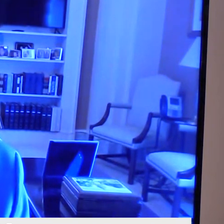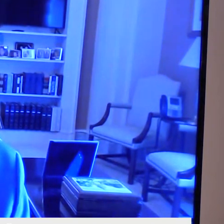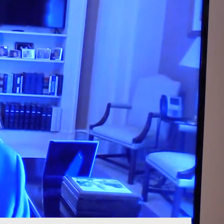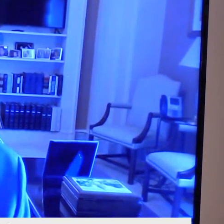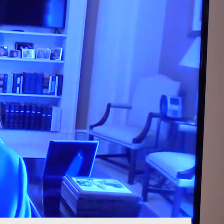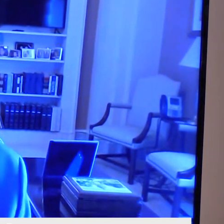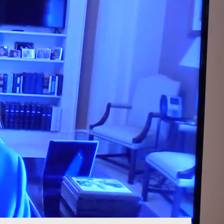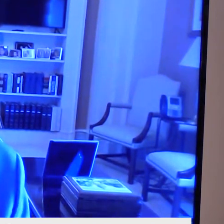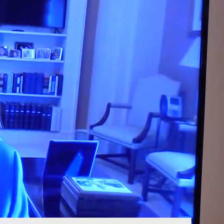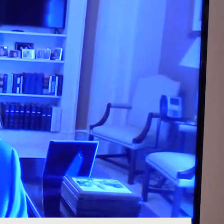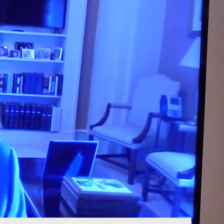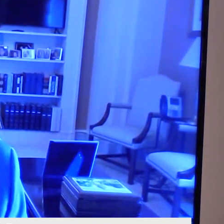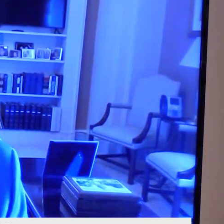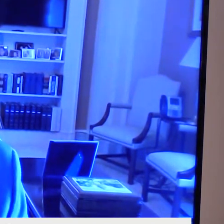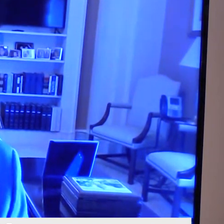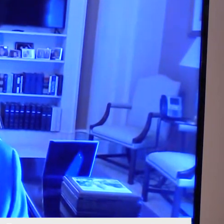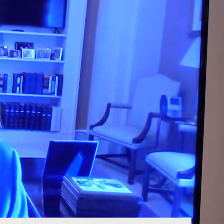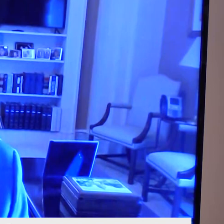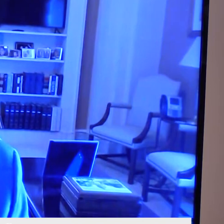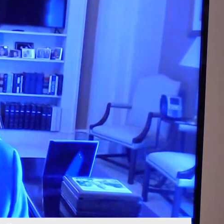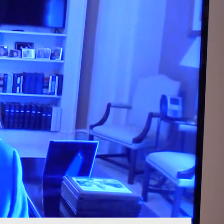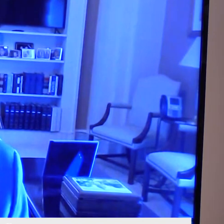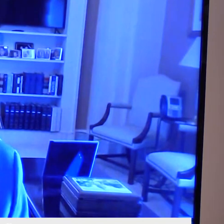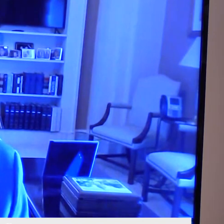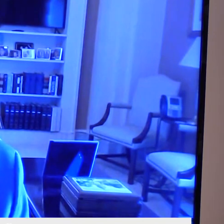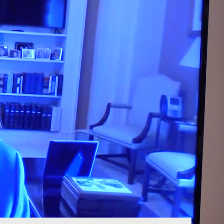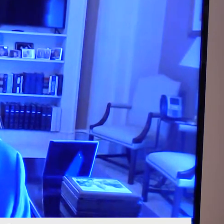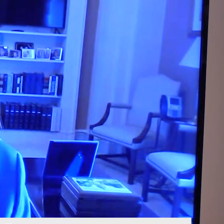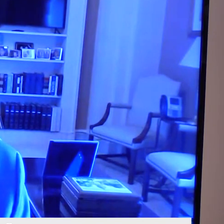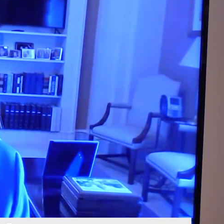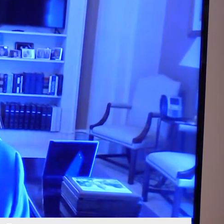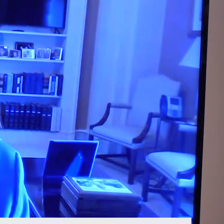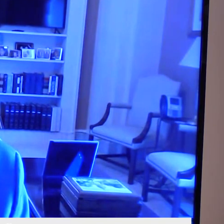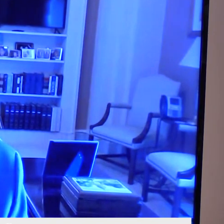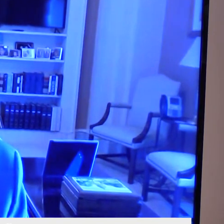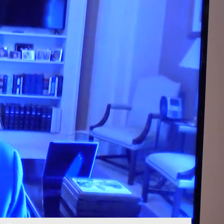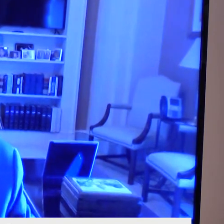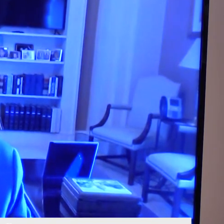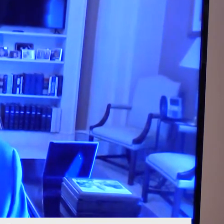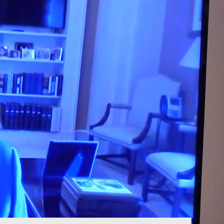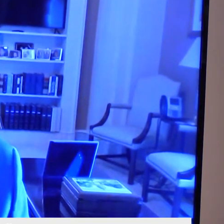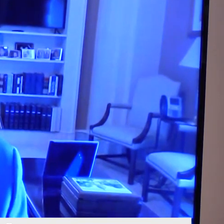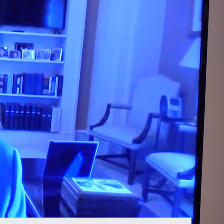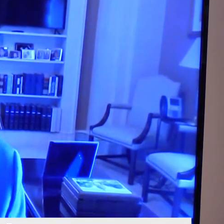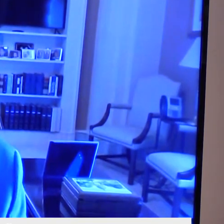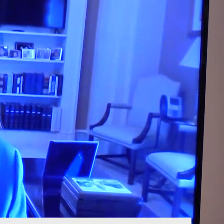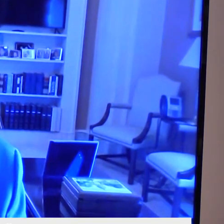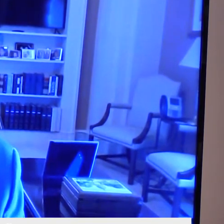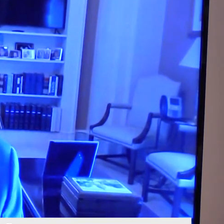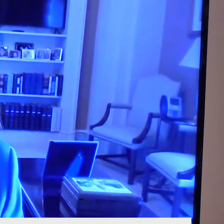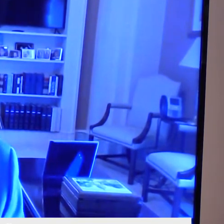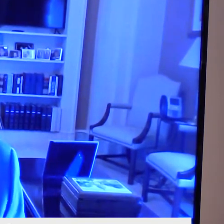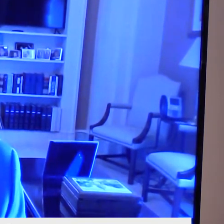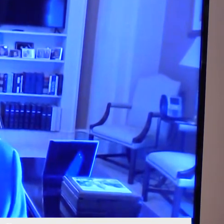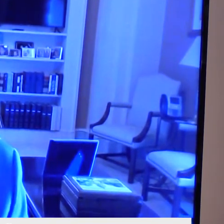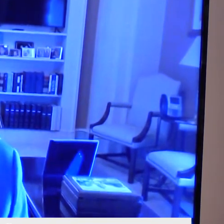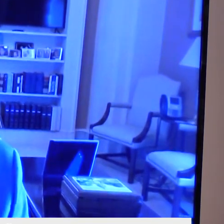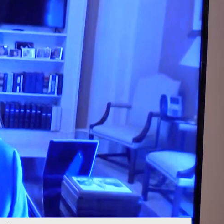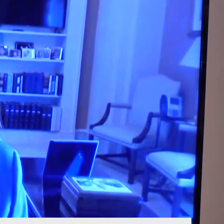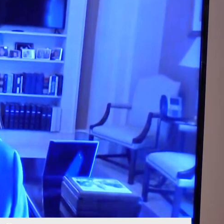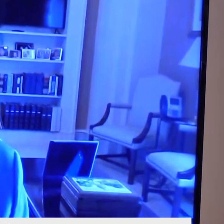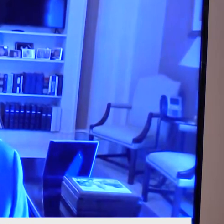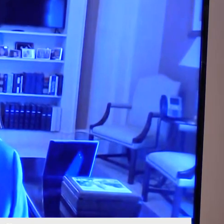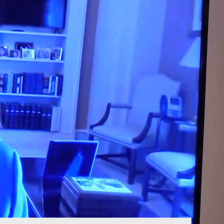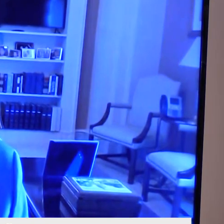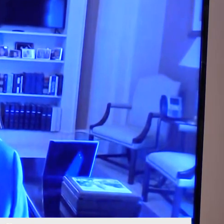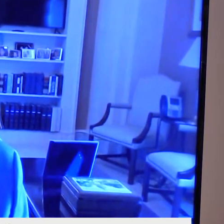on it. And Wednesday, I was able to join Dr. Levine. He was in Burlington, and I was able to